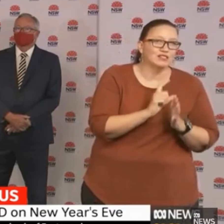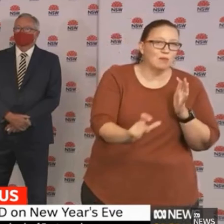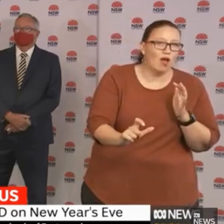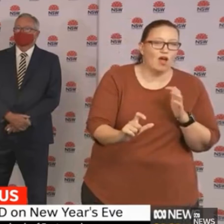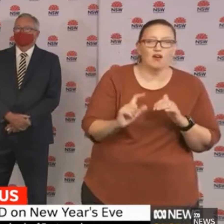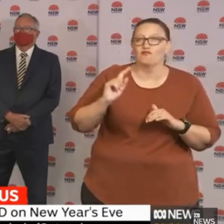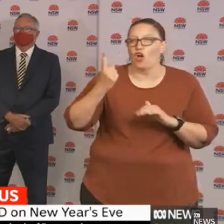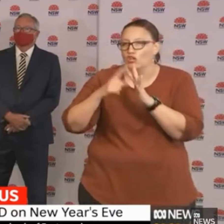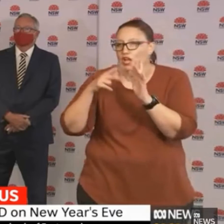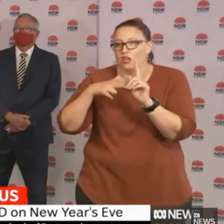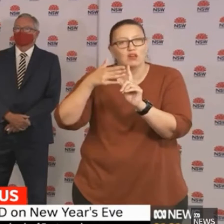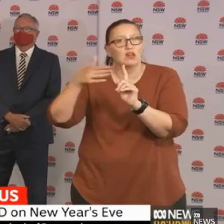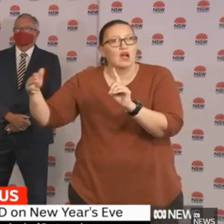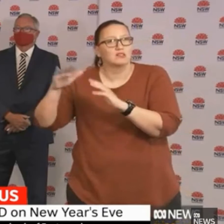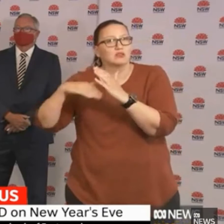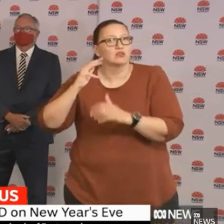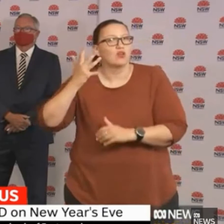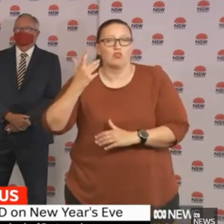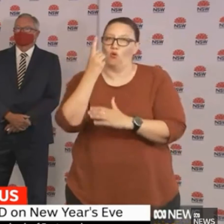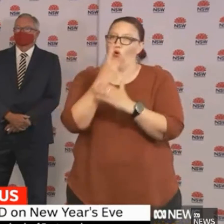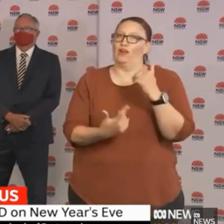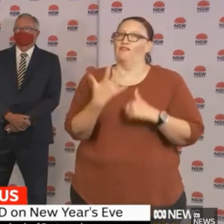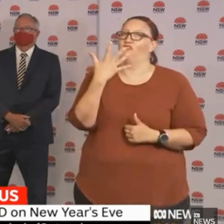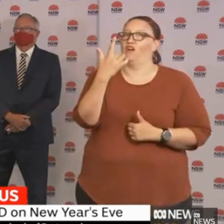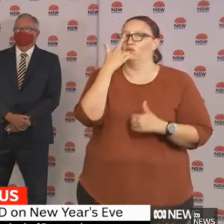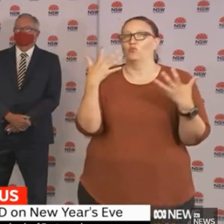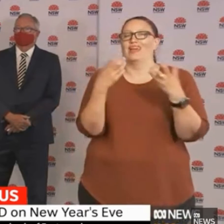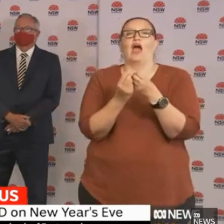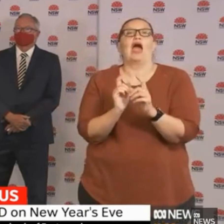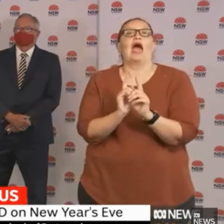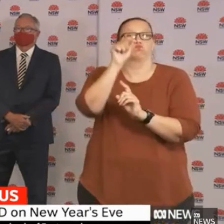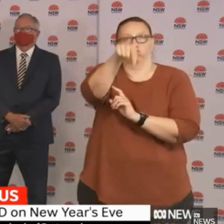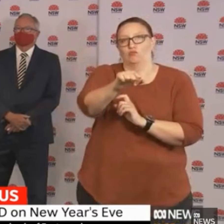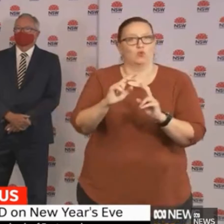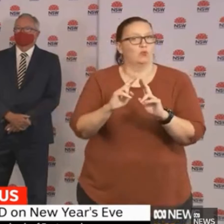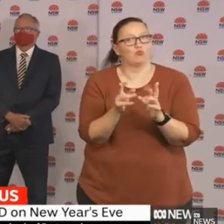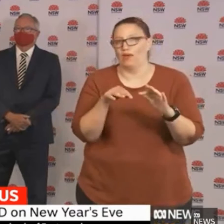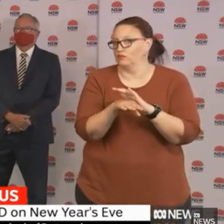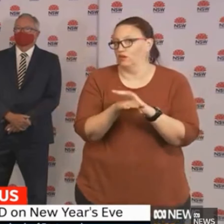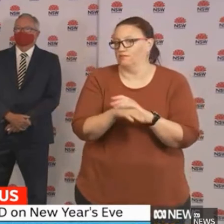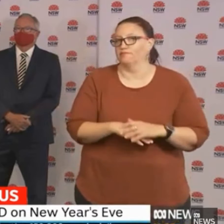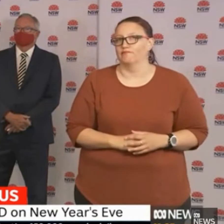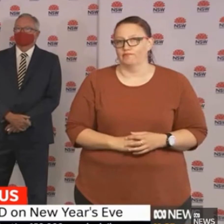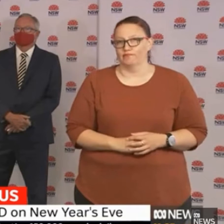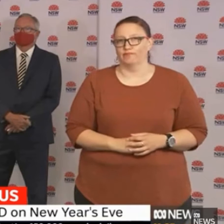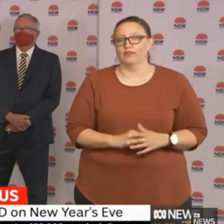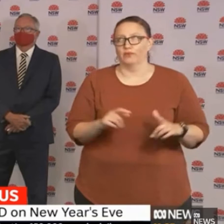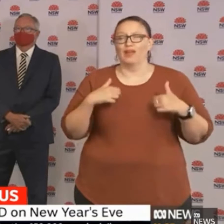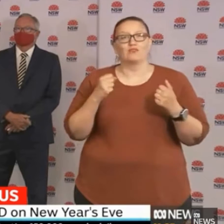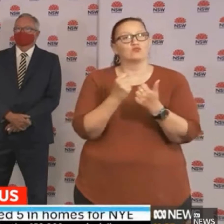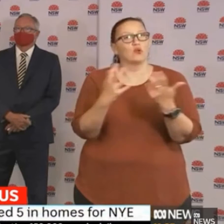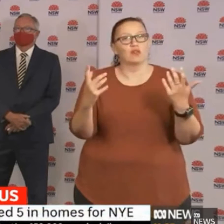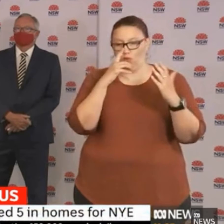about that? It's really important to keep households separate when we've got such a high concentration of cases, active cases, and also people